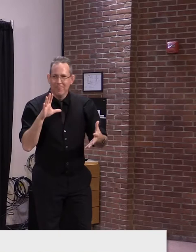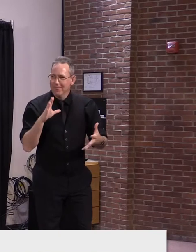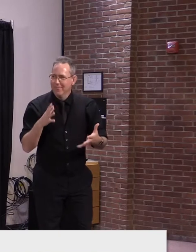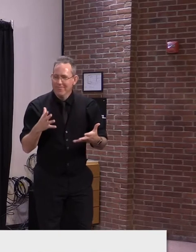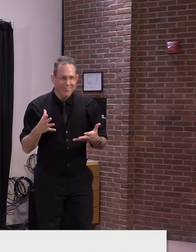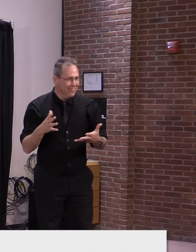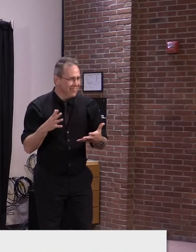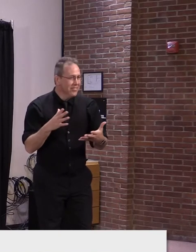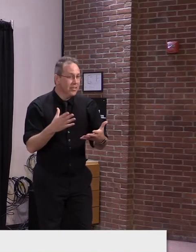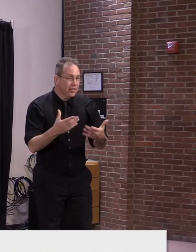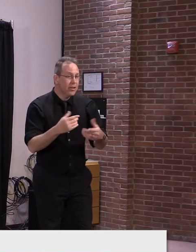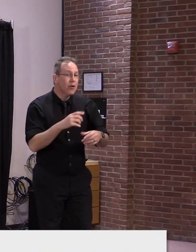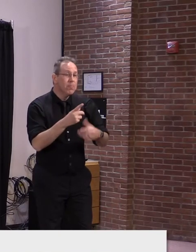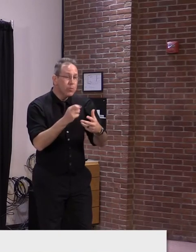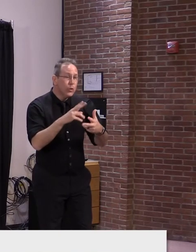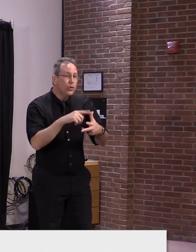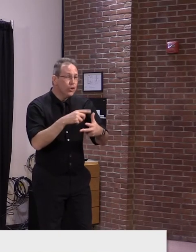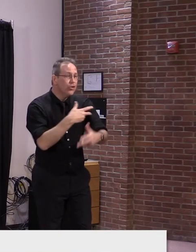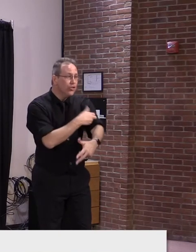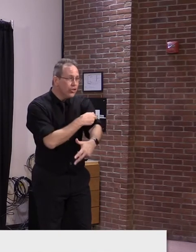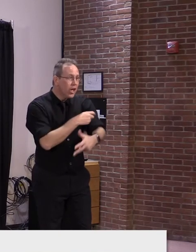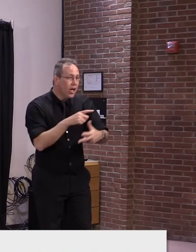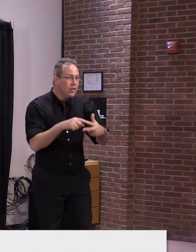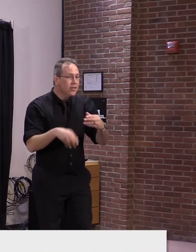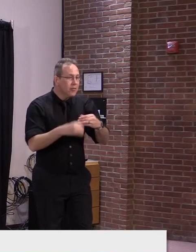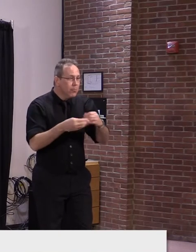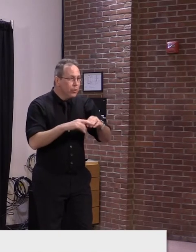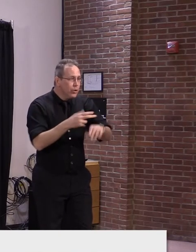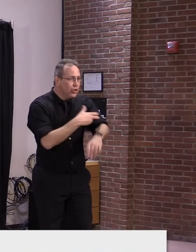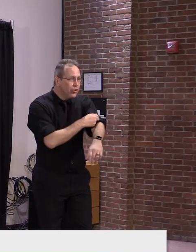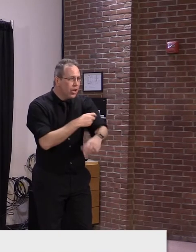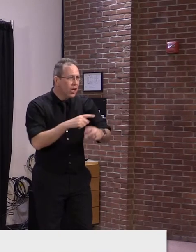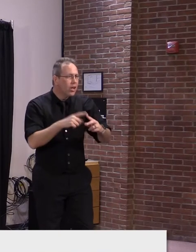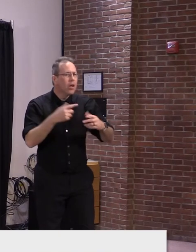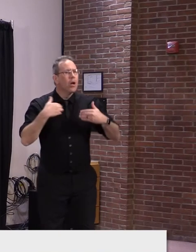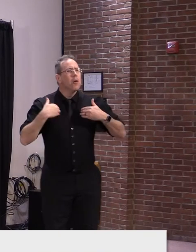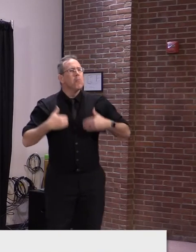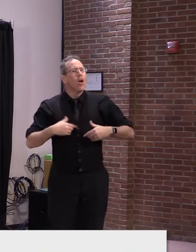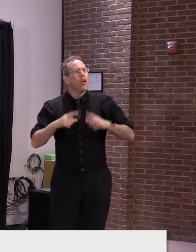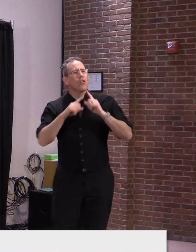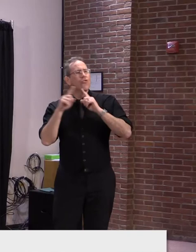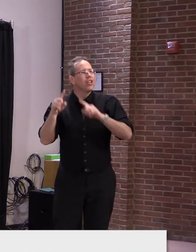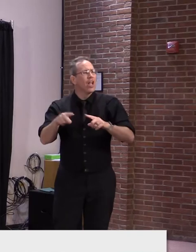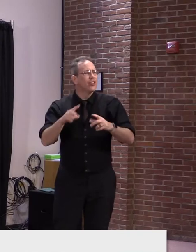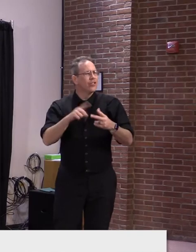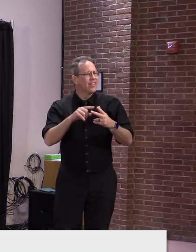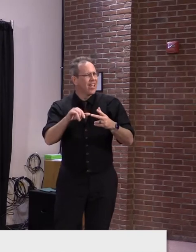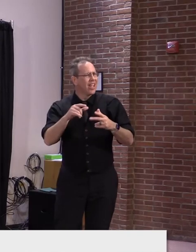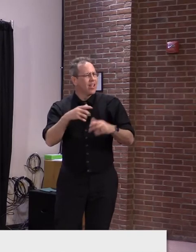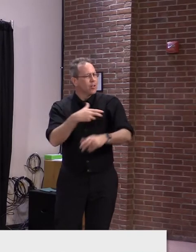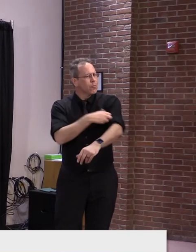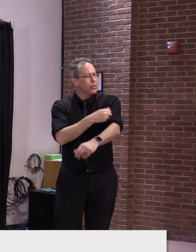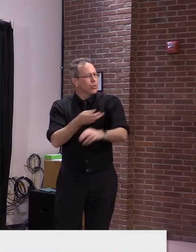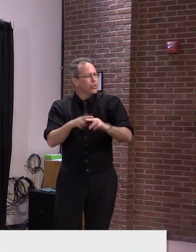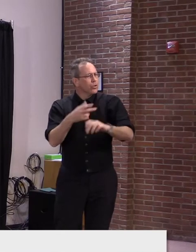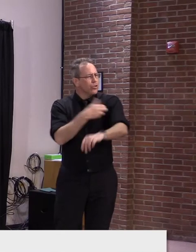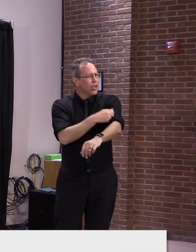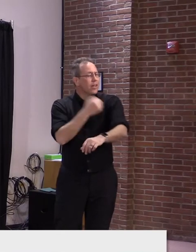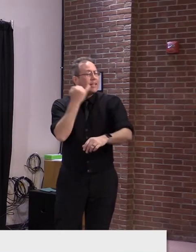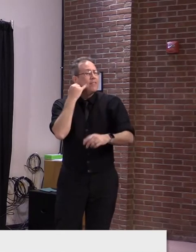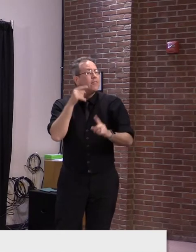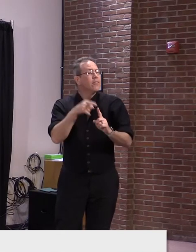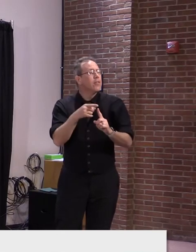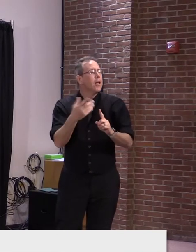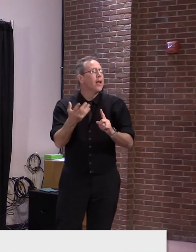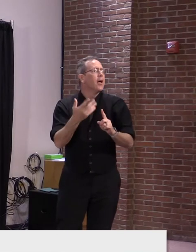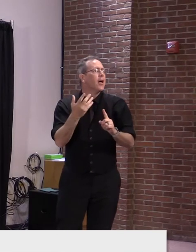And when they got a booster, they had a medical reaction to it. My question to Dr. Levine is, what is will you go if it's suggested that they take a